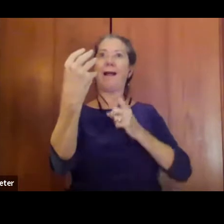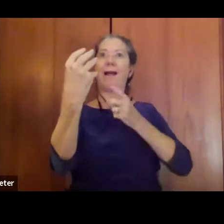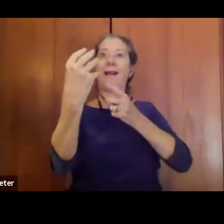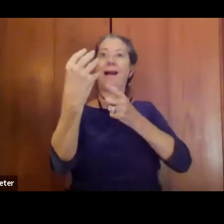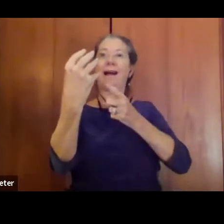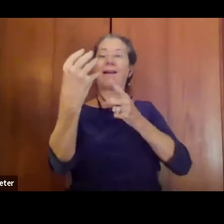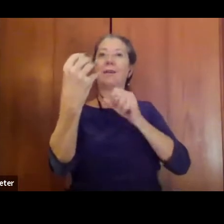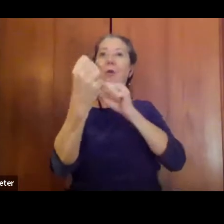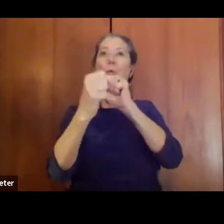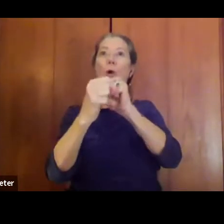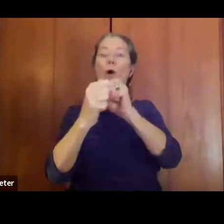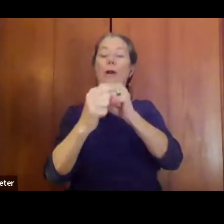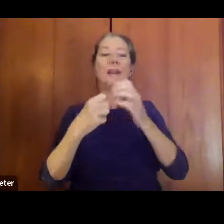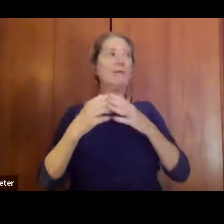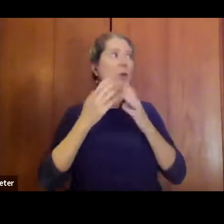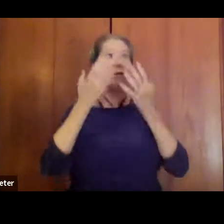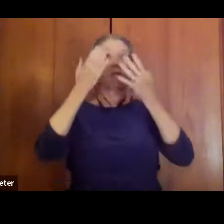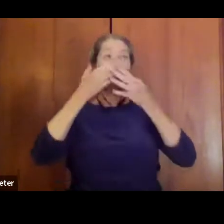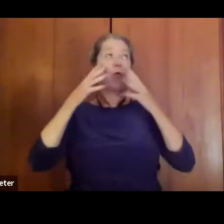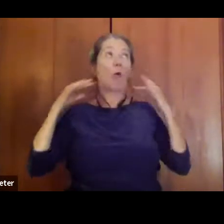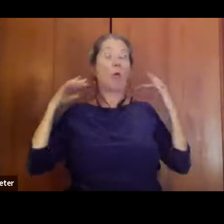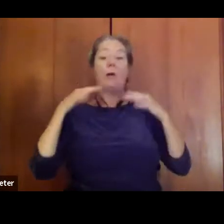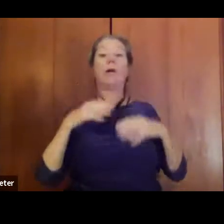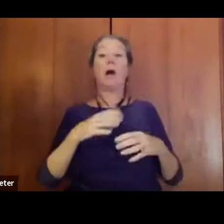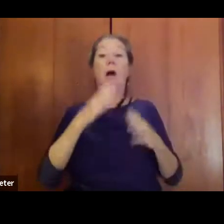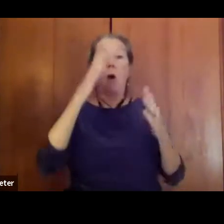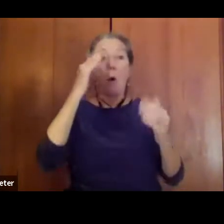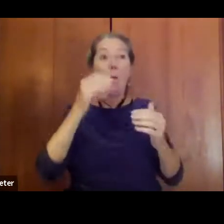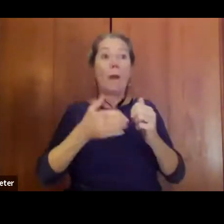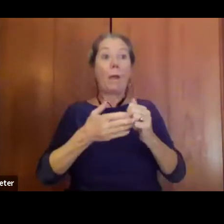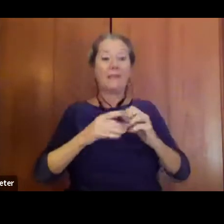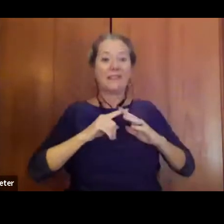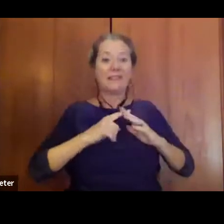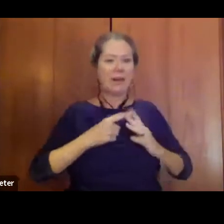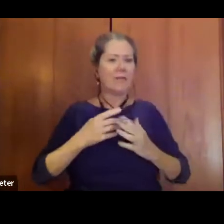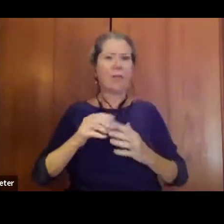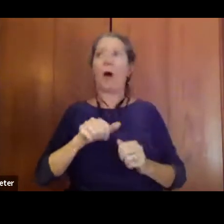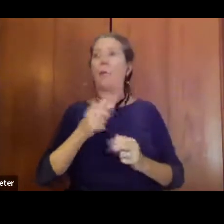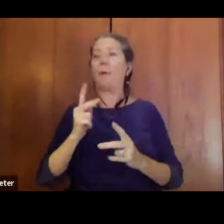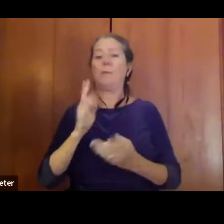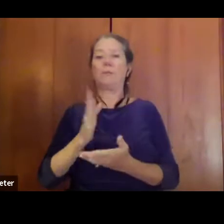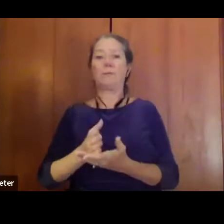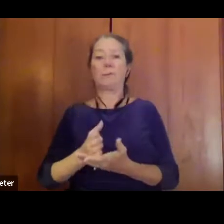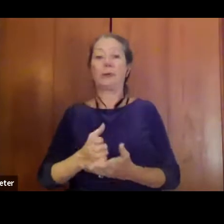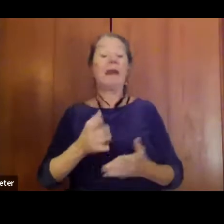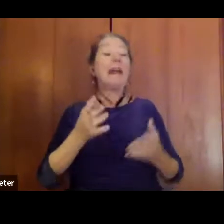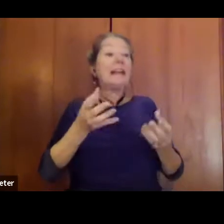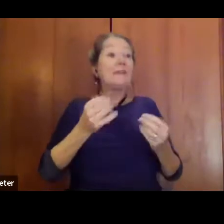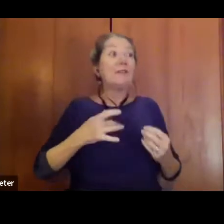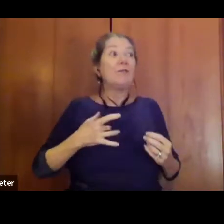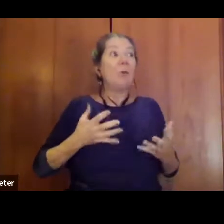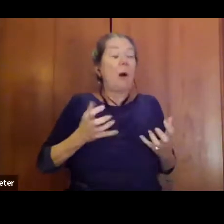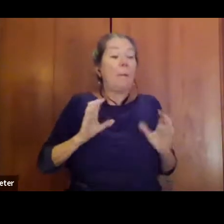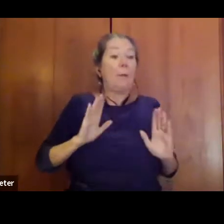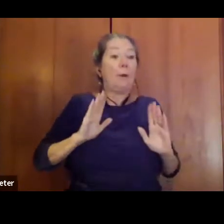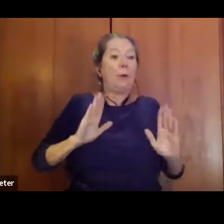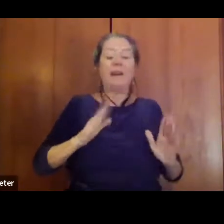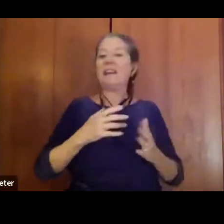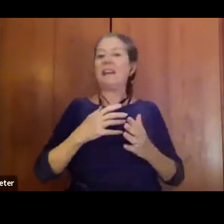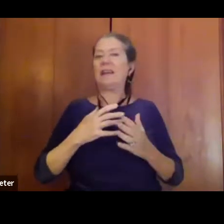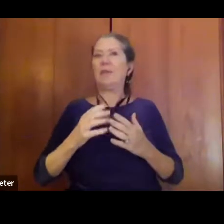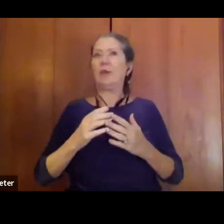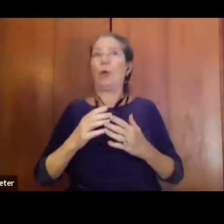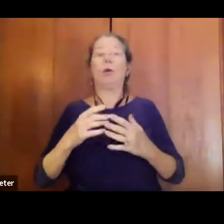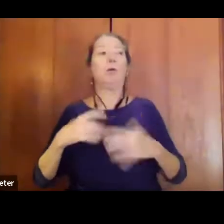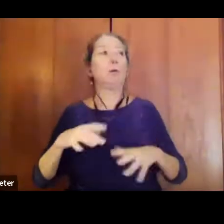would have stopped. Hope is what helps us accomplish greatness, even when the times are tremendously adverse. It is something that you